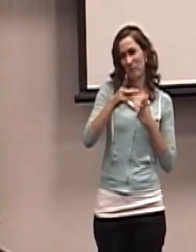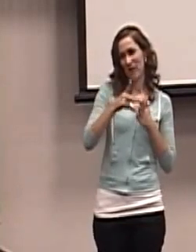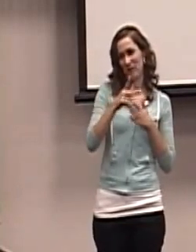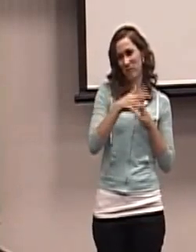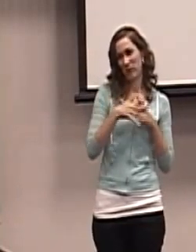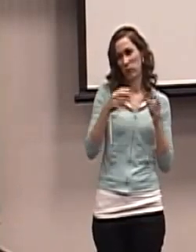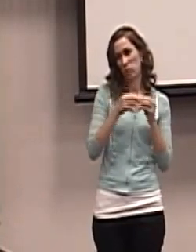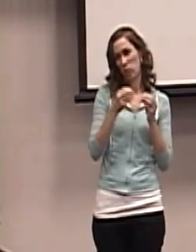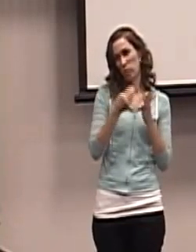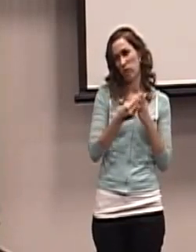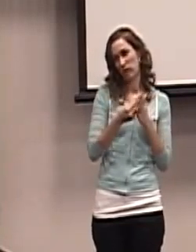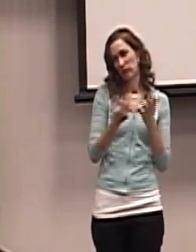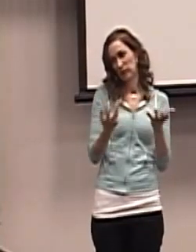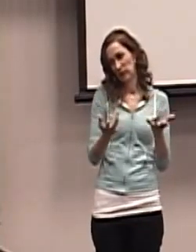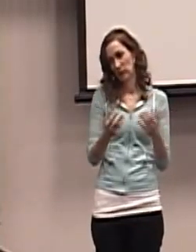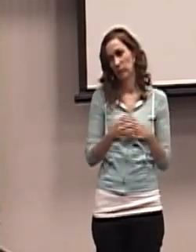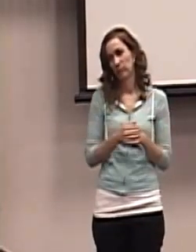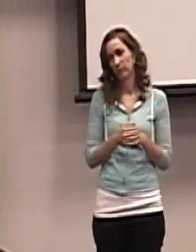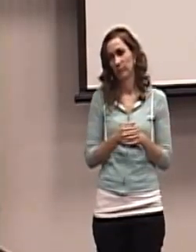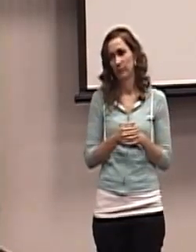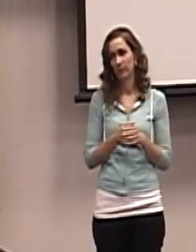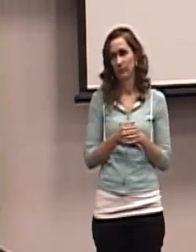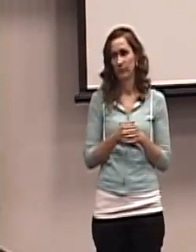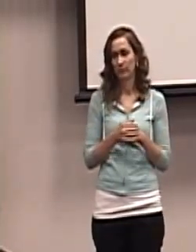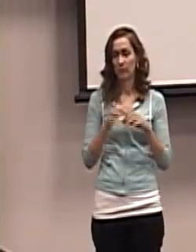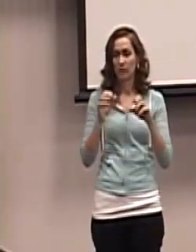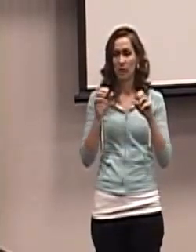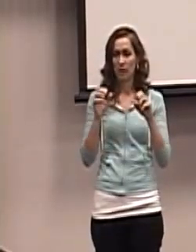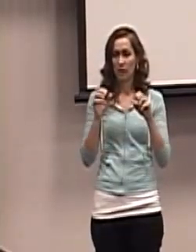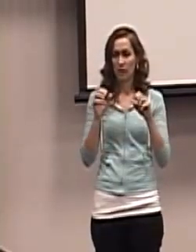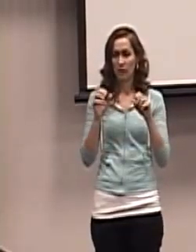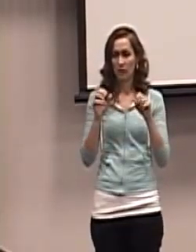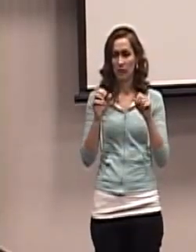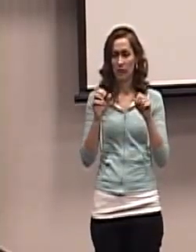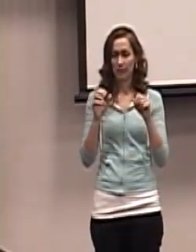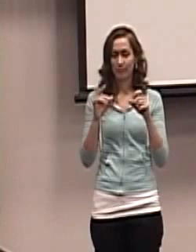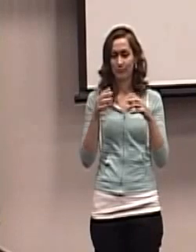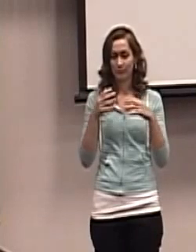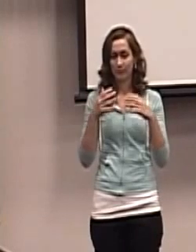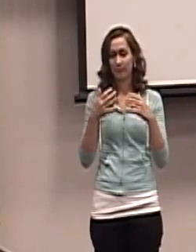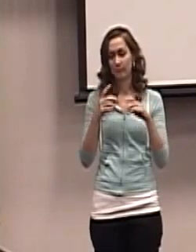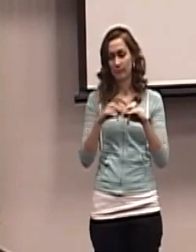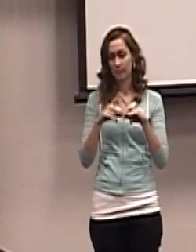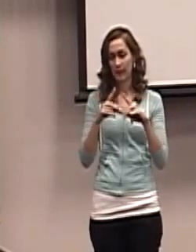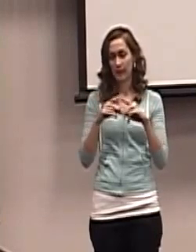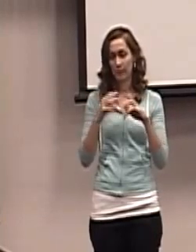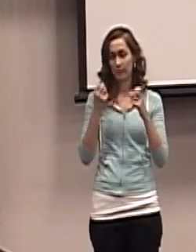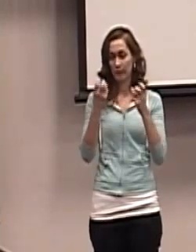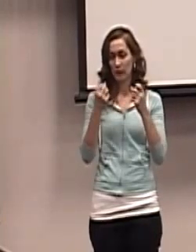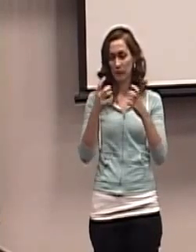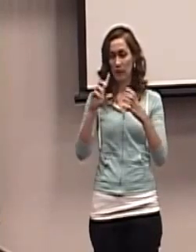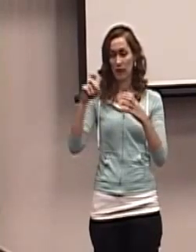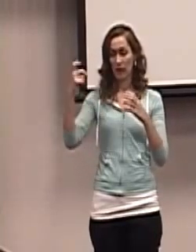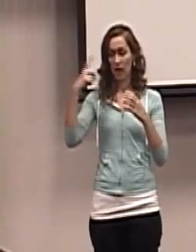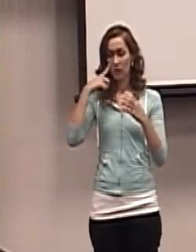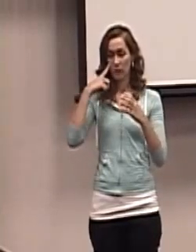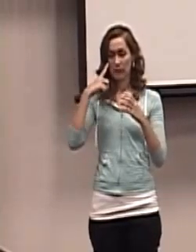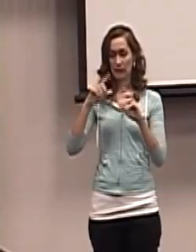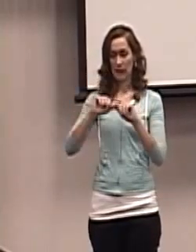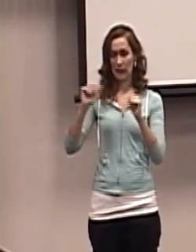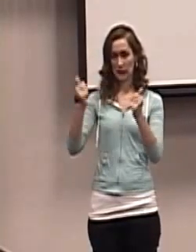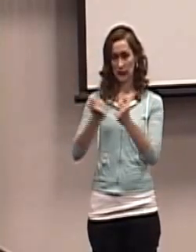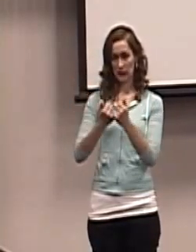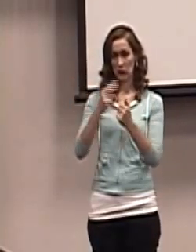Obviously, they don't pay a lot, but still, it's employment. There are many government agencies, U.S.